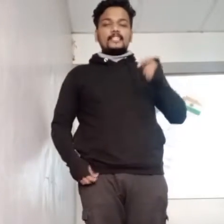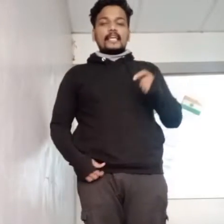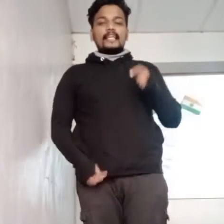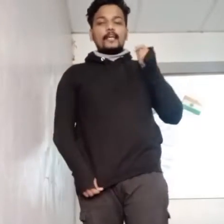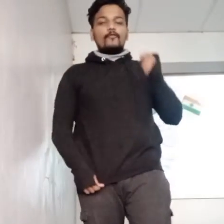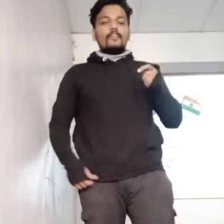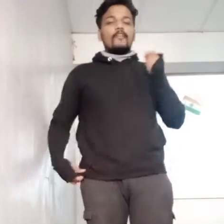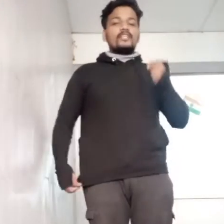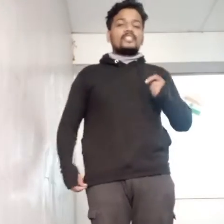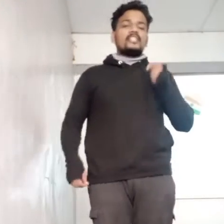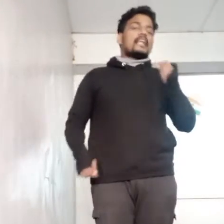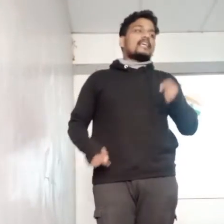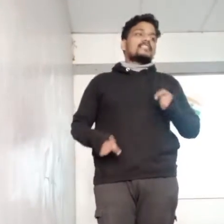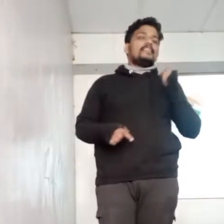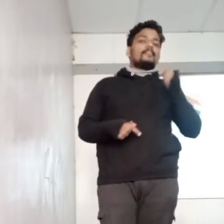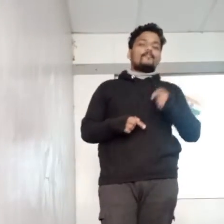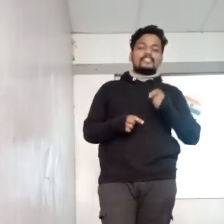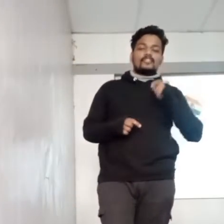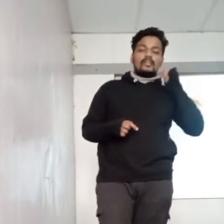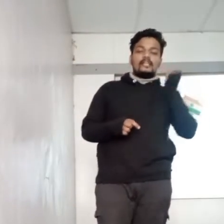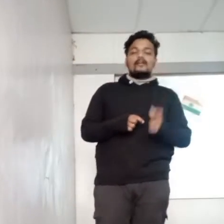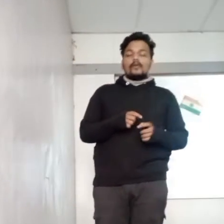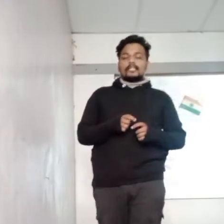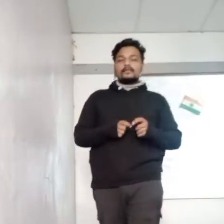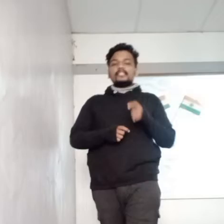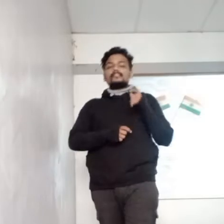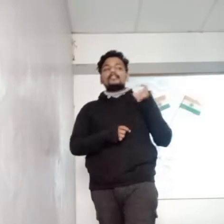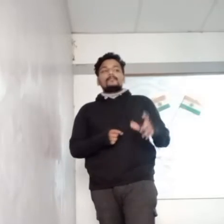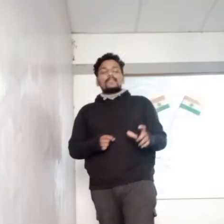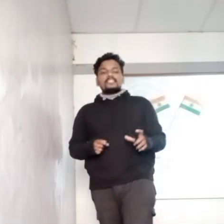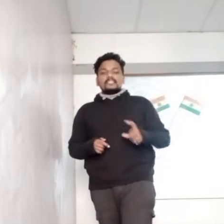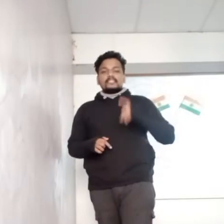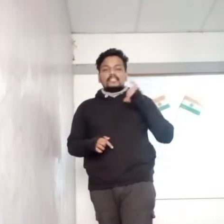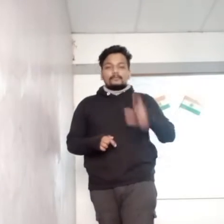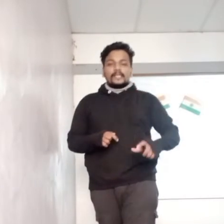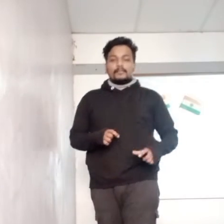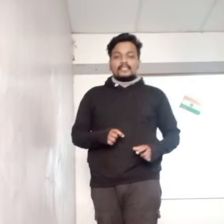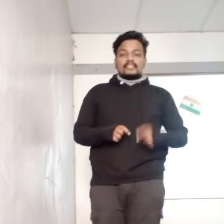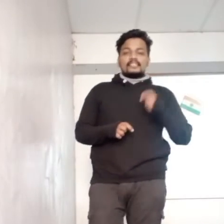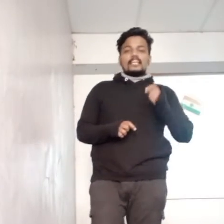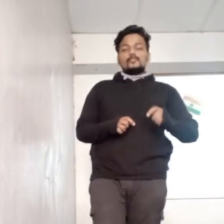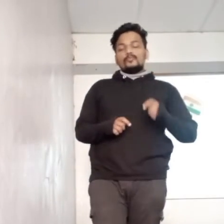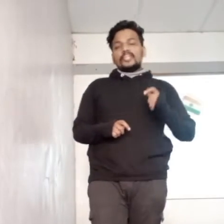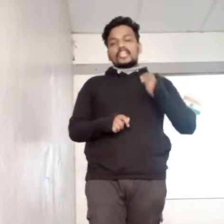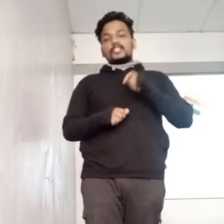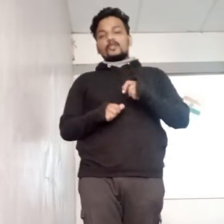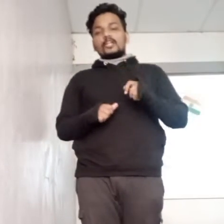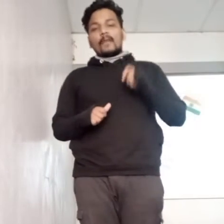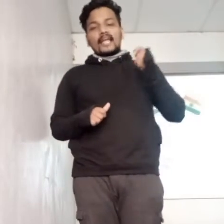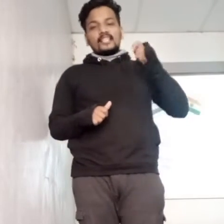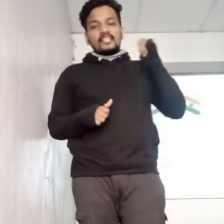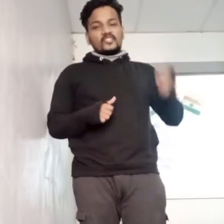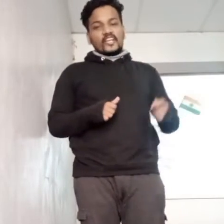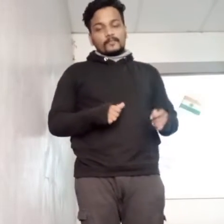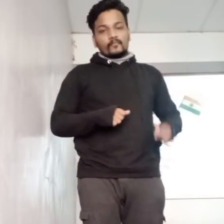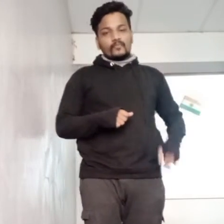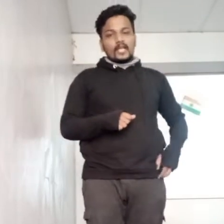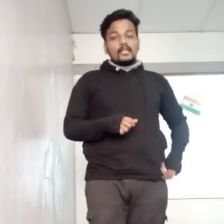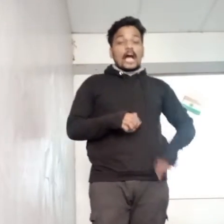and every function, class, and interface or whatever it presence in that main method that should be executed by the thread. After